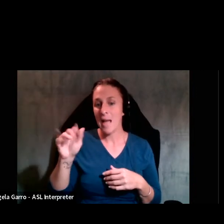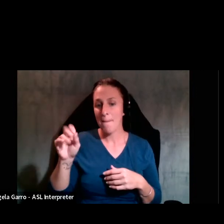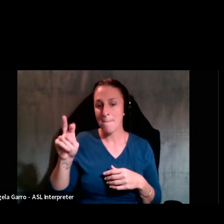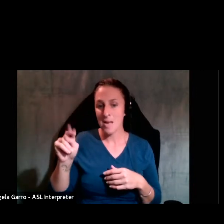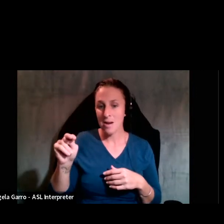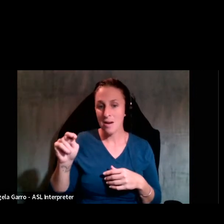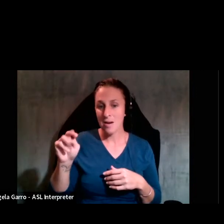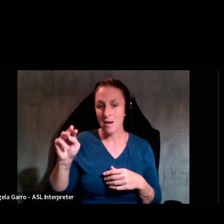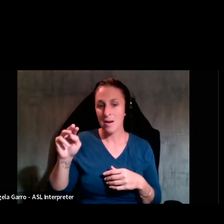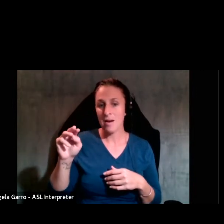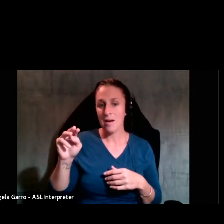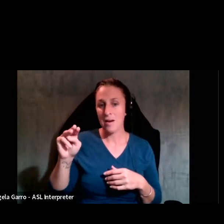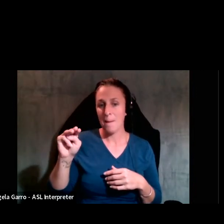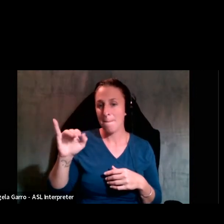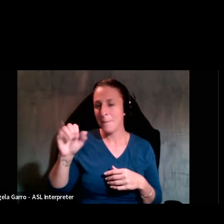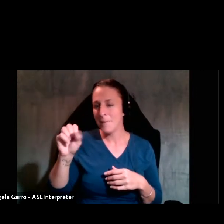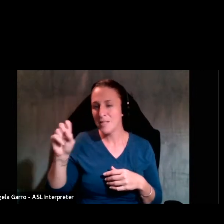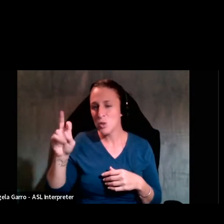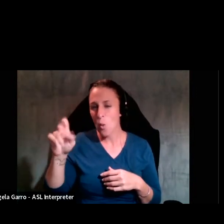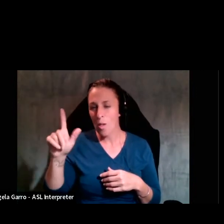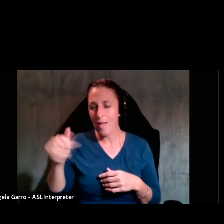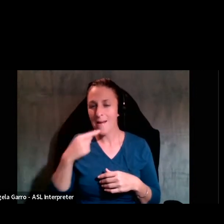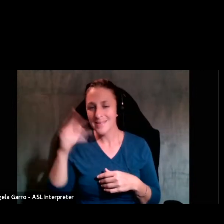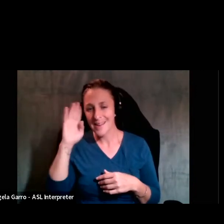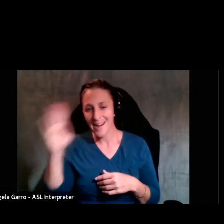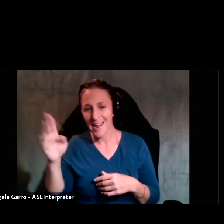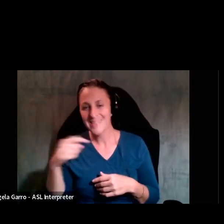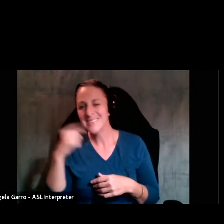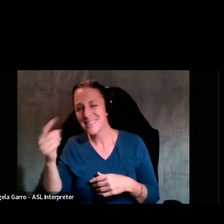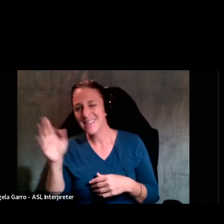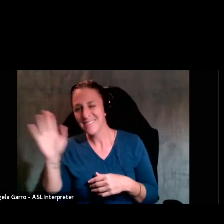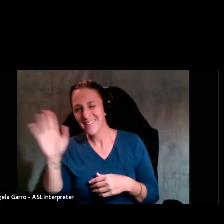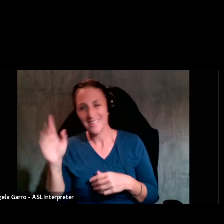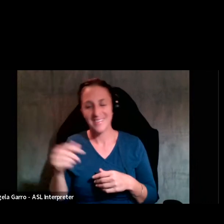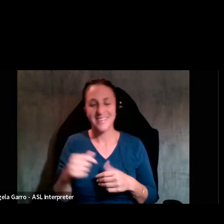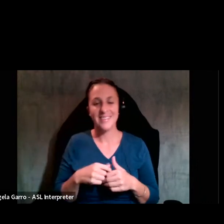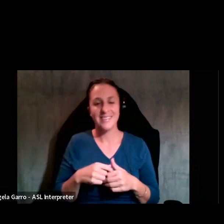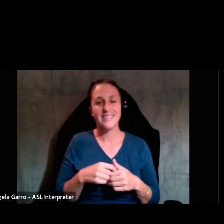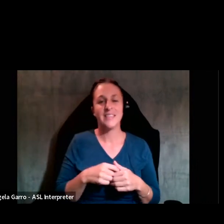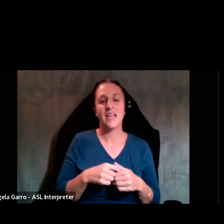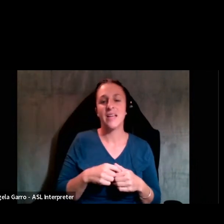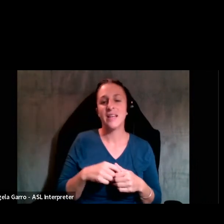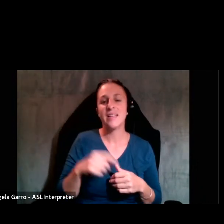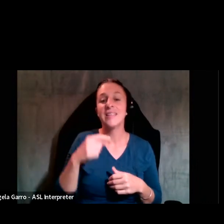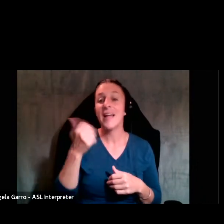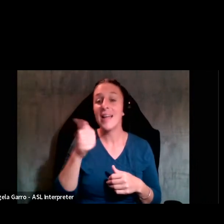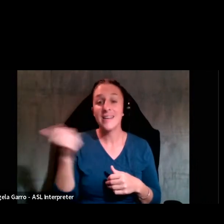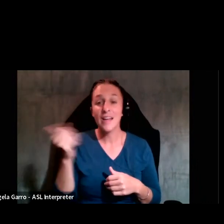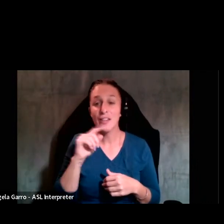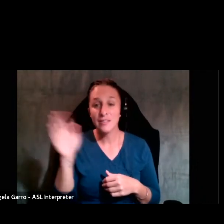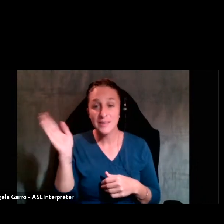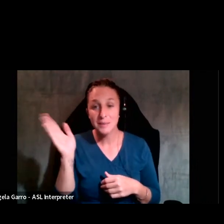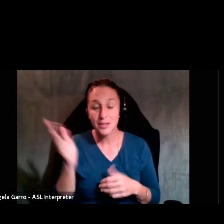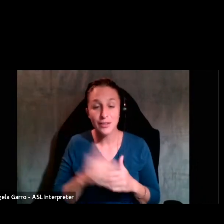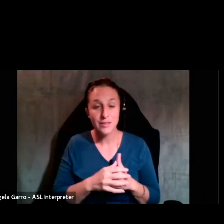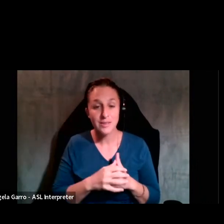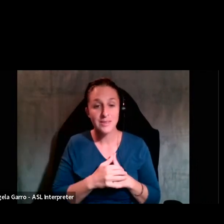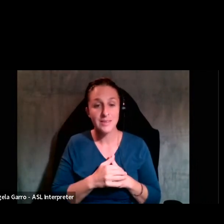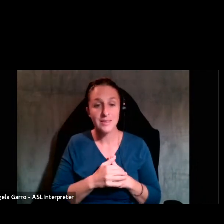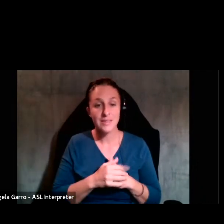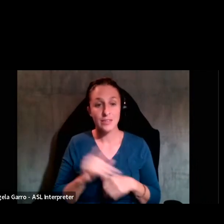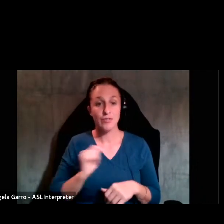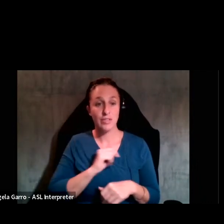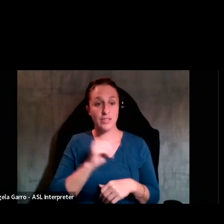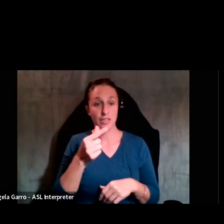me. I know. Give he him the wants- same response that he gave to Oh, me. Keep it really? back. Yes. Okay. All right. Any other speakers? All right. Trustee